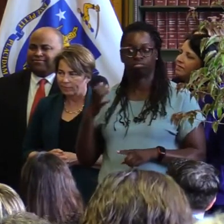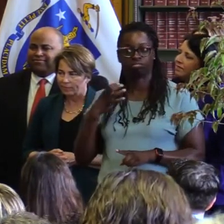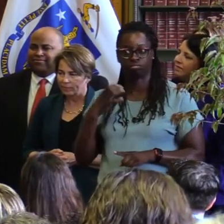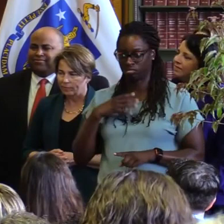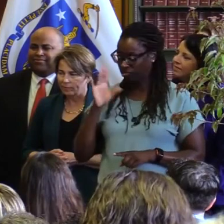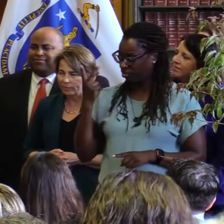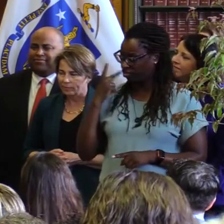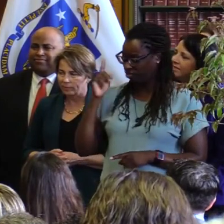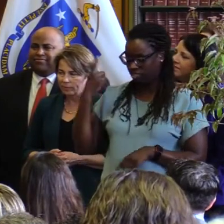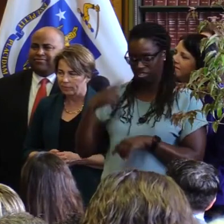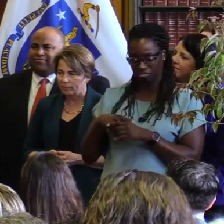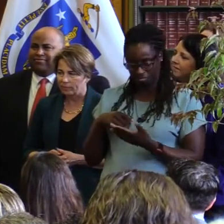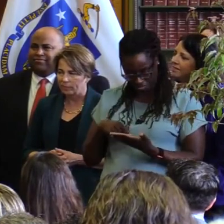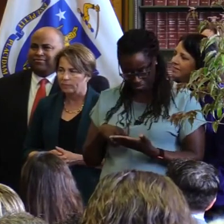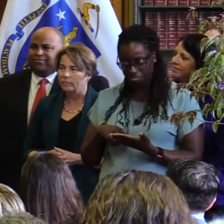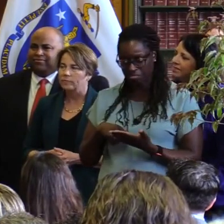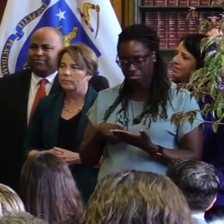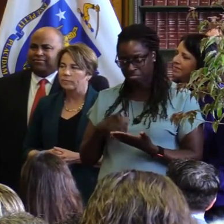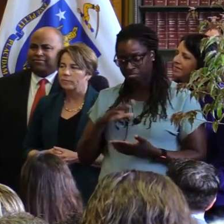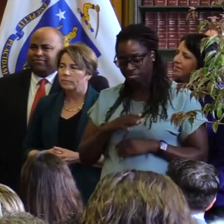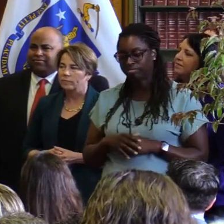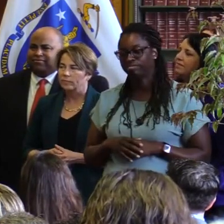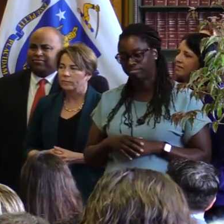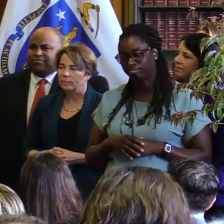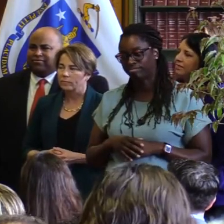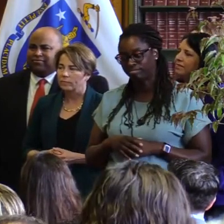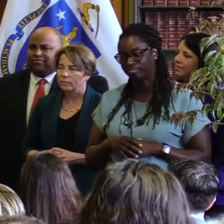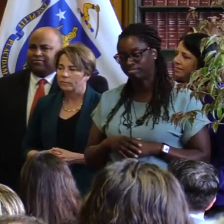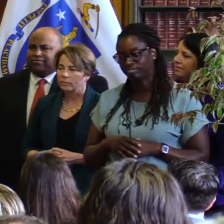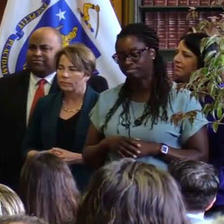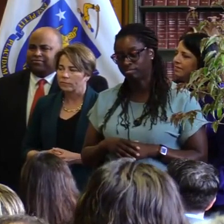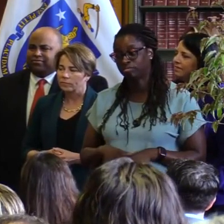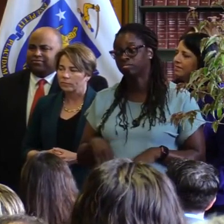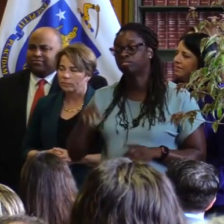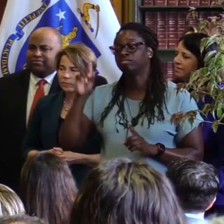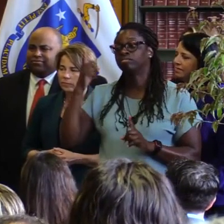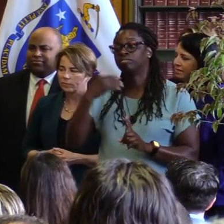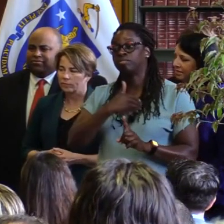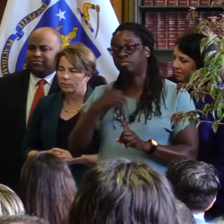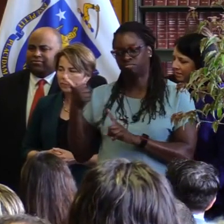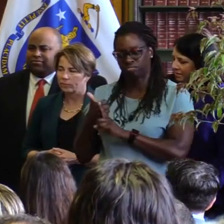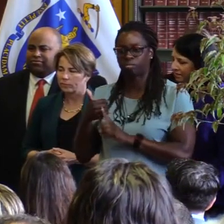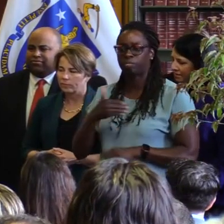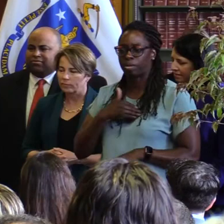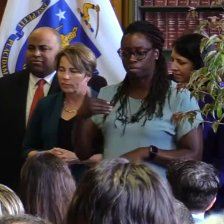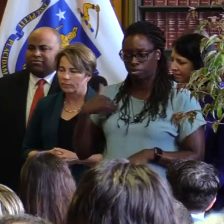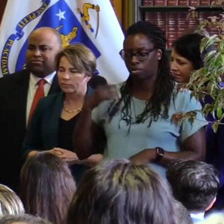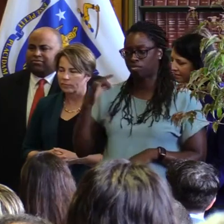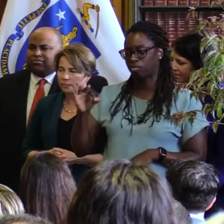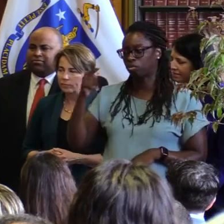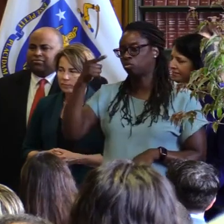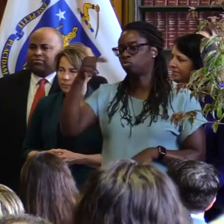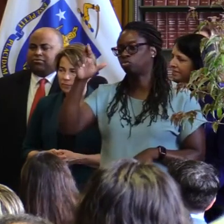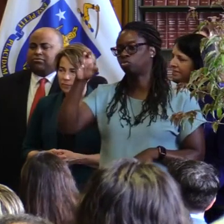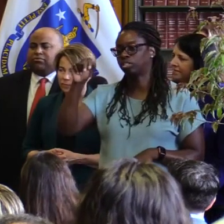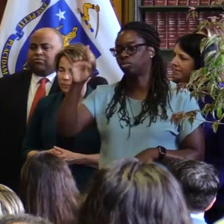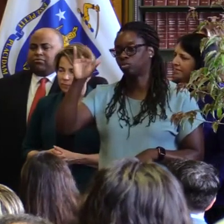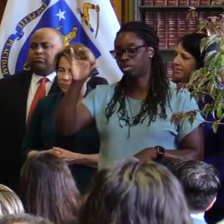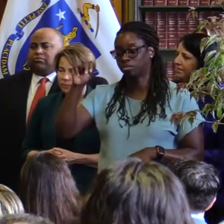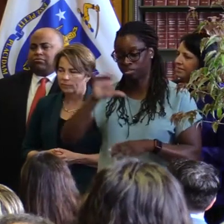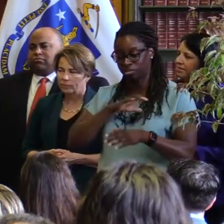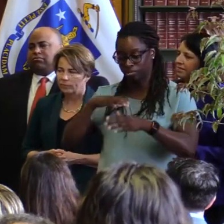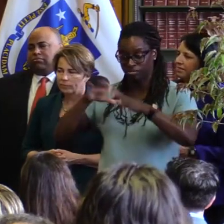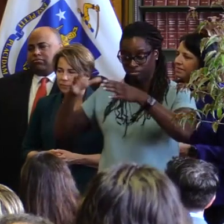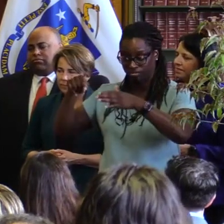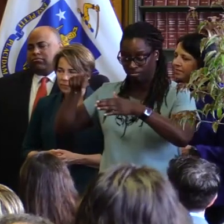on the executive committee or as a member of the Green Ribbon Commission. And it's another example of where working with the city of Boston